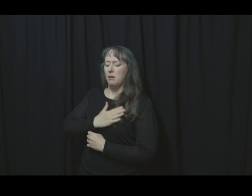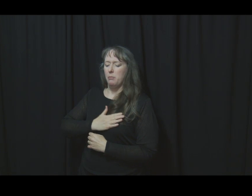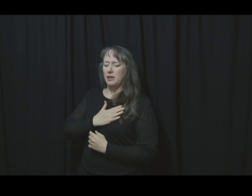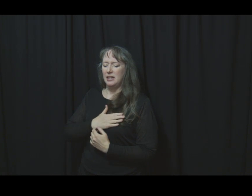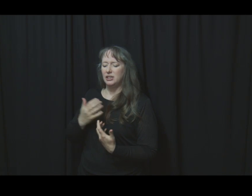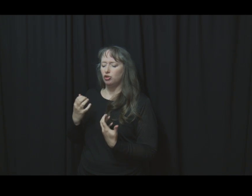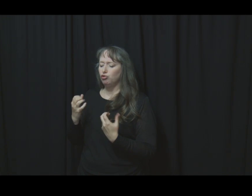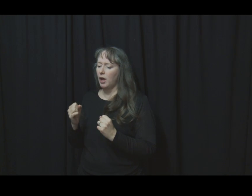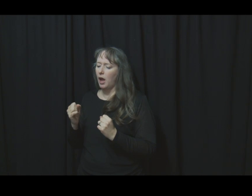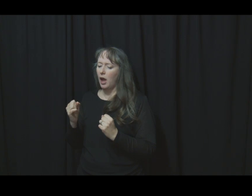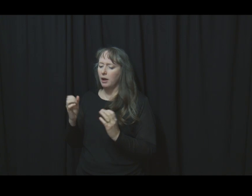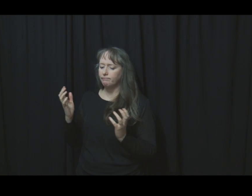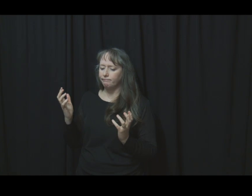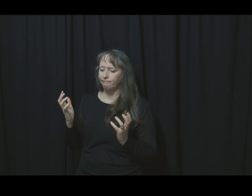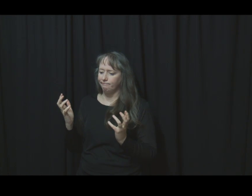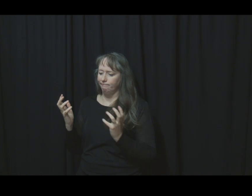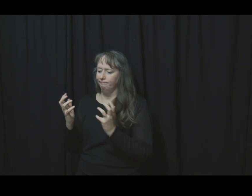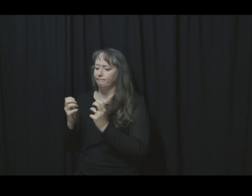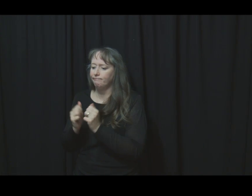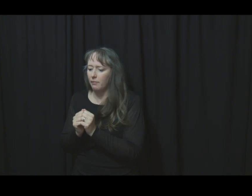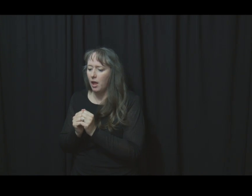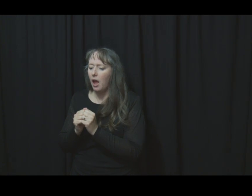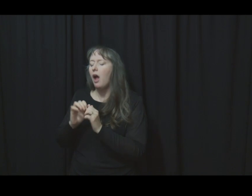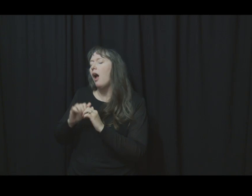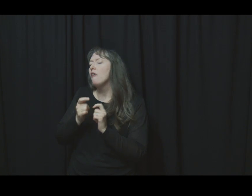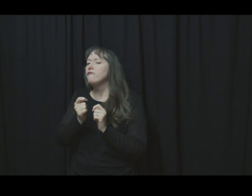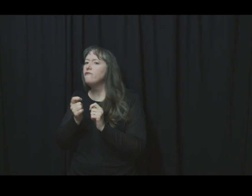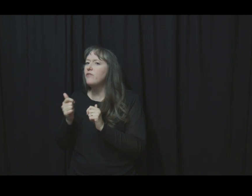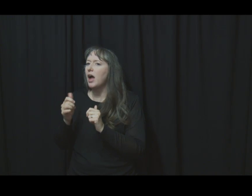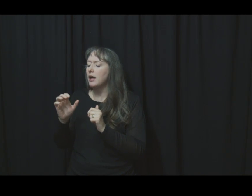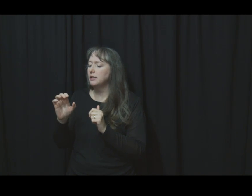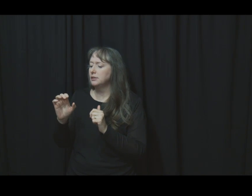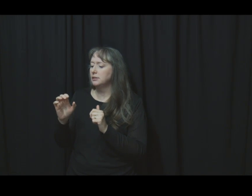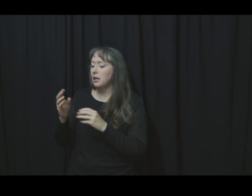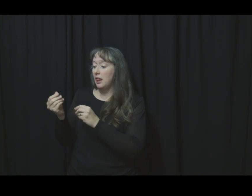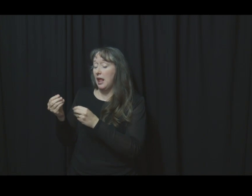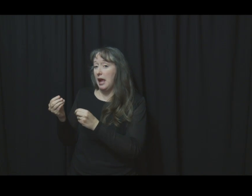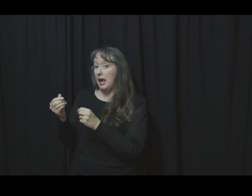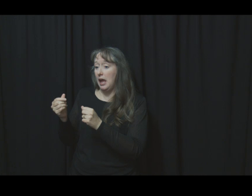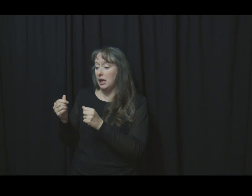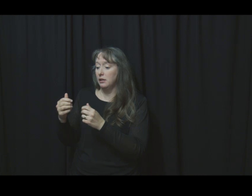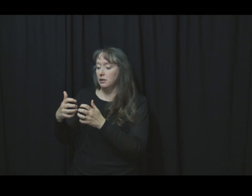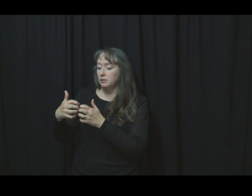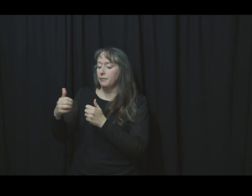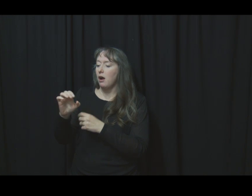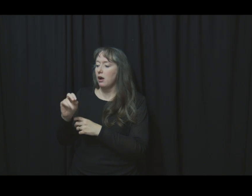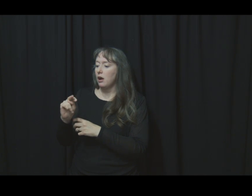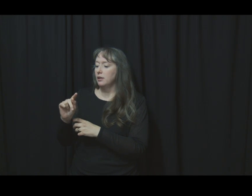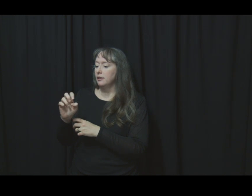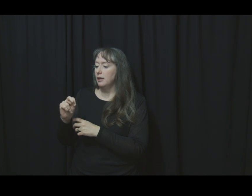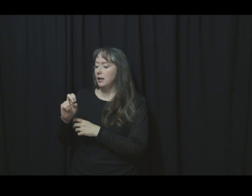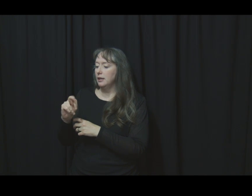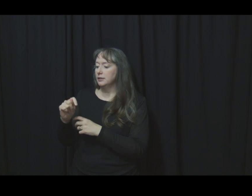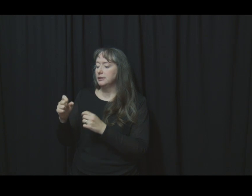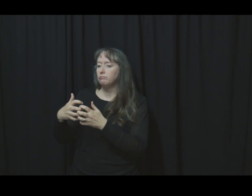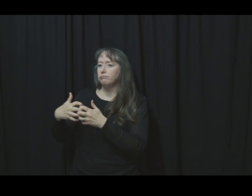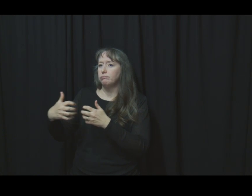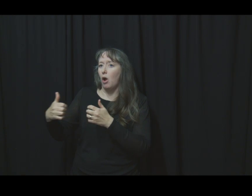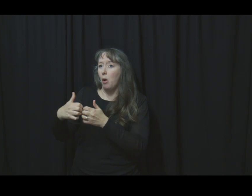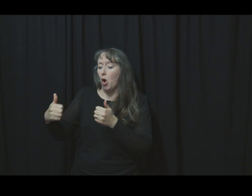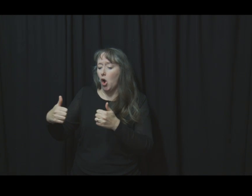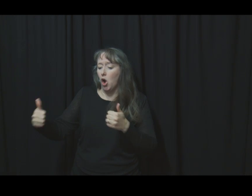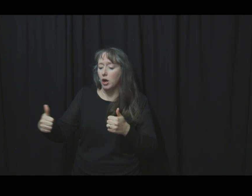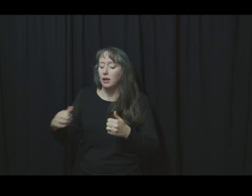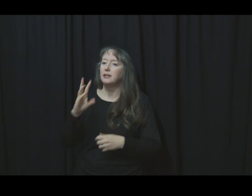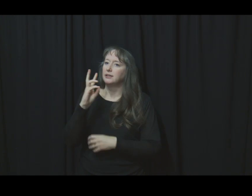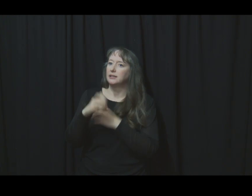in the rate continents are now drifting versus how quickly they must have traveled at creation 6,000 years ago? The rate, sorry,